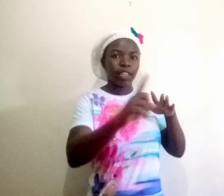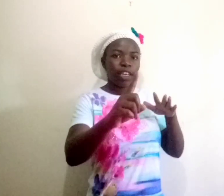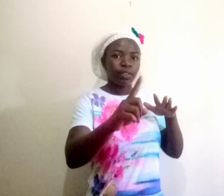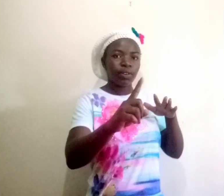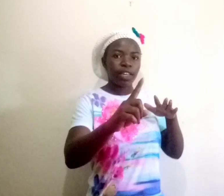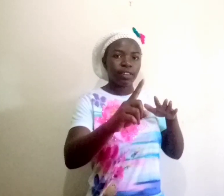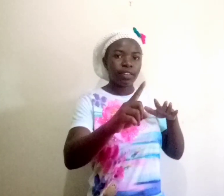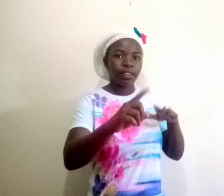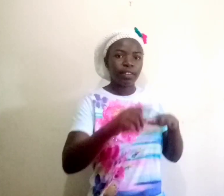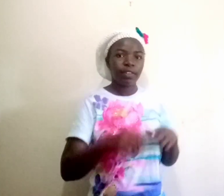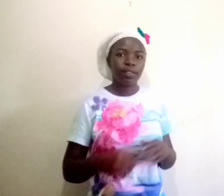Exodus,